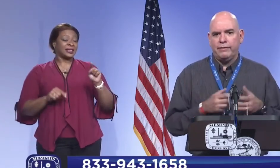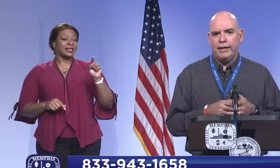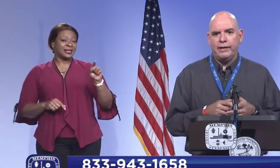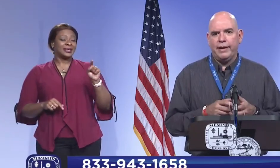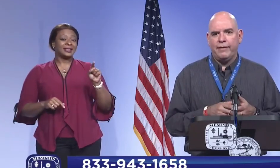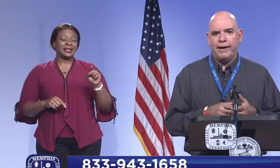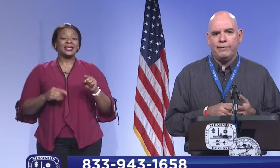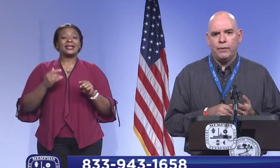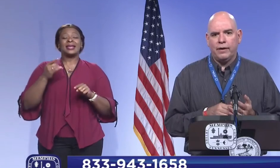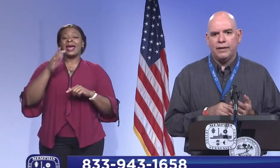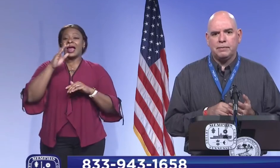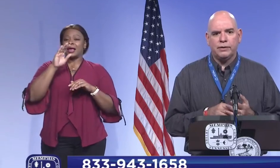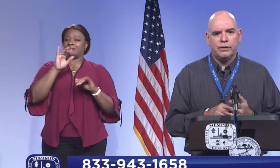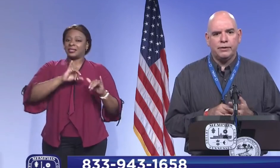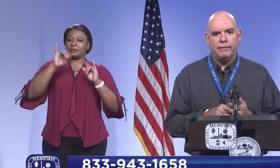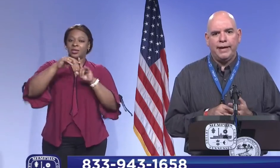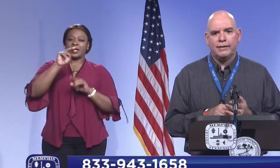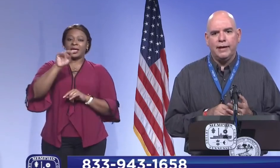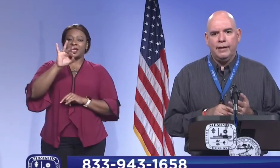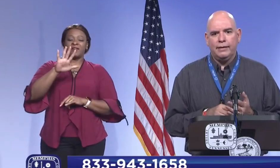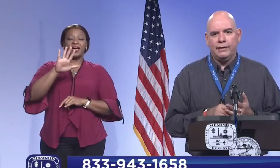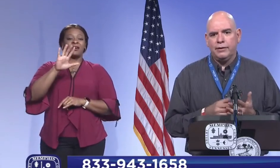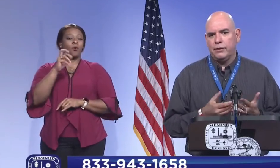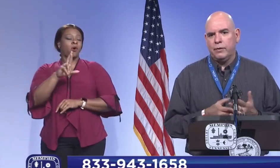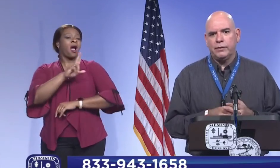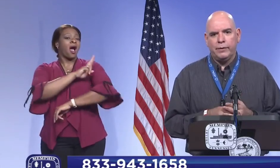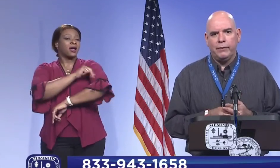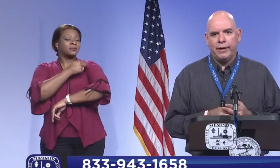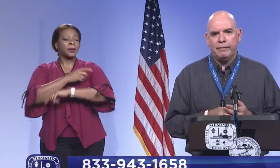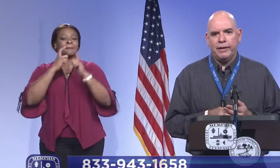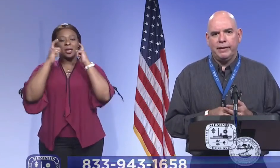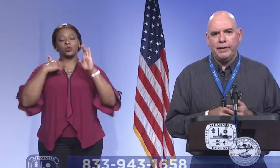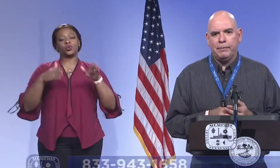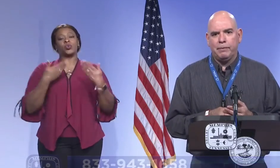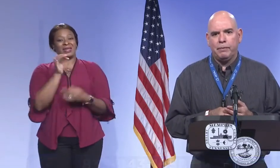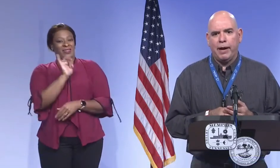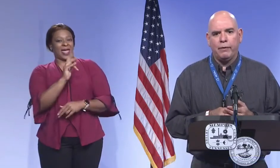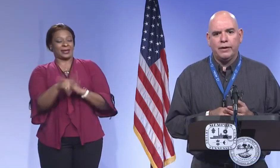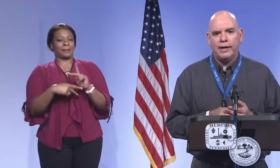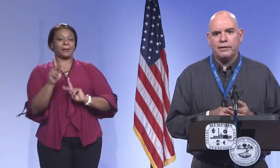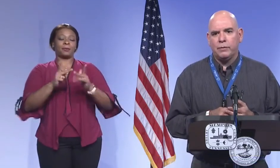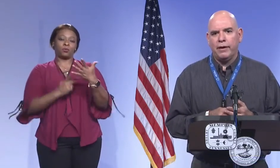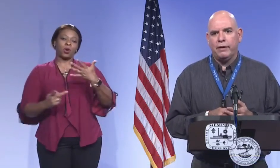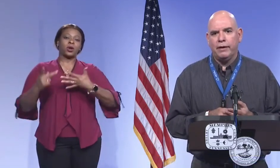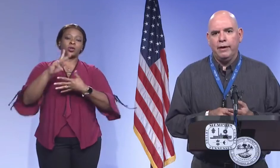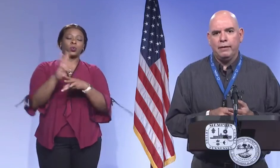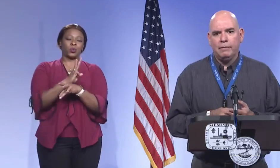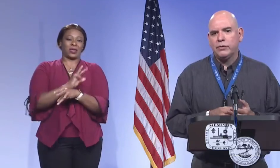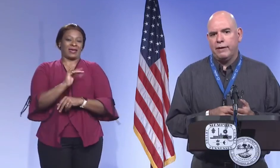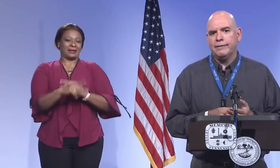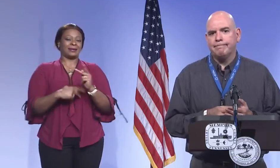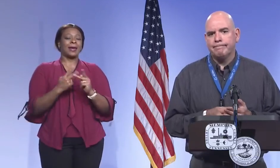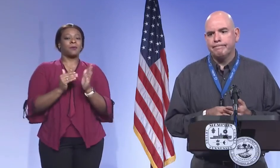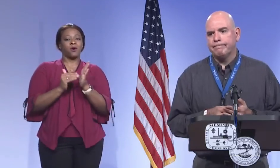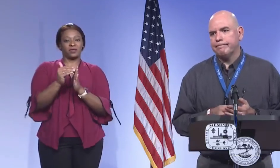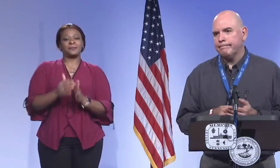of an N95 or a hospital surgical mask, then these are the ones we would recommend that people prioritize to wear most